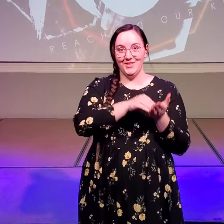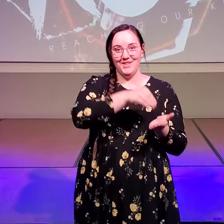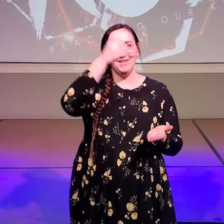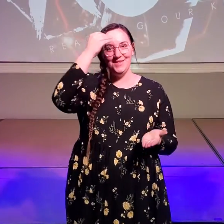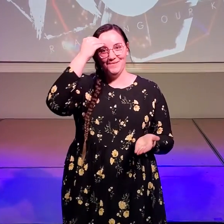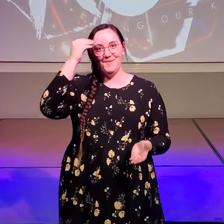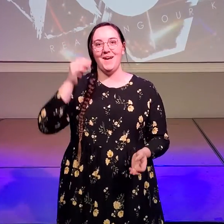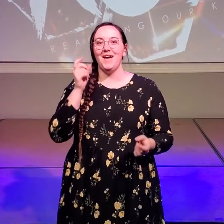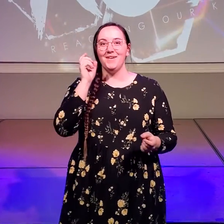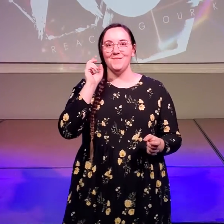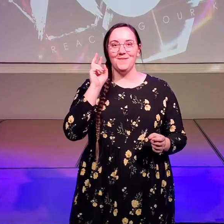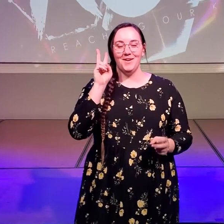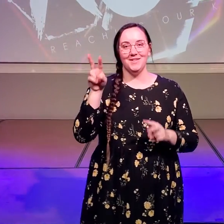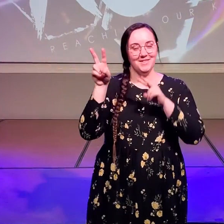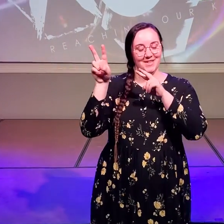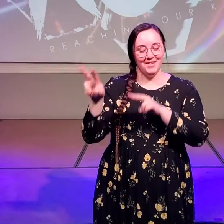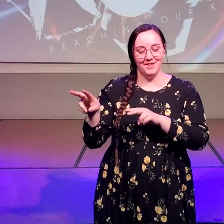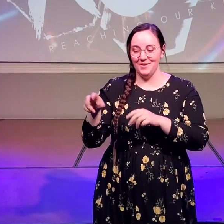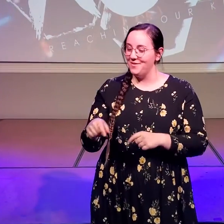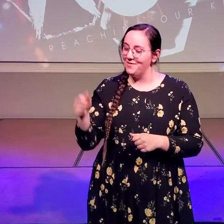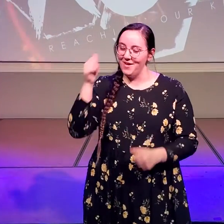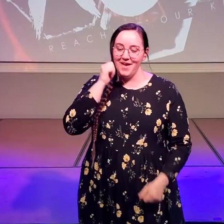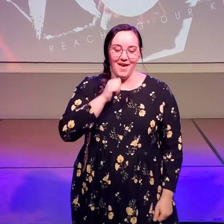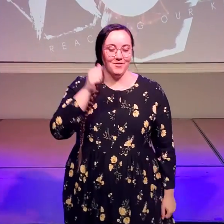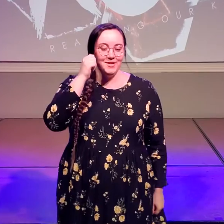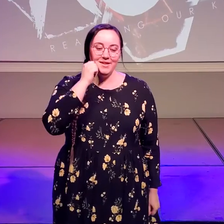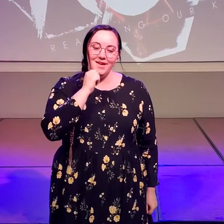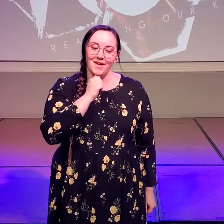just by watching you every day